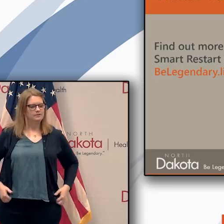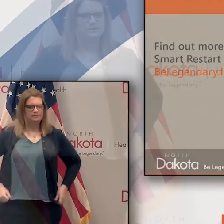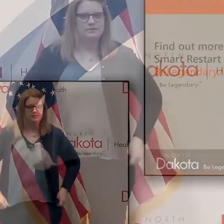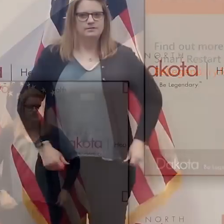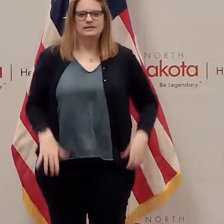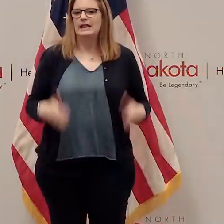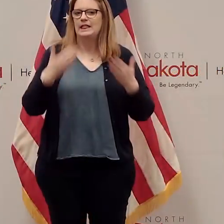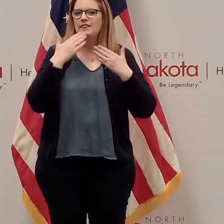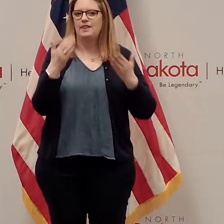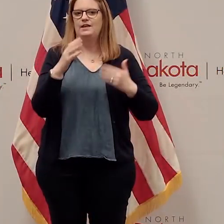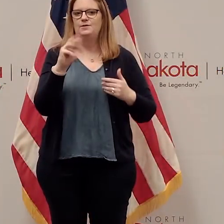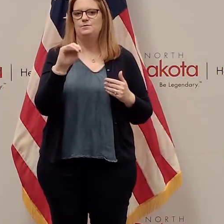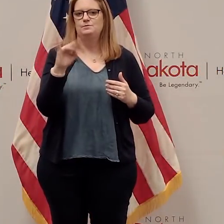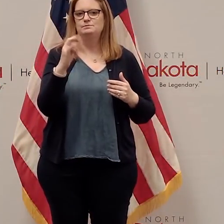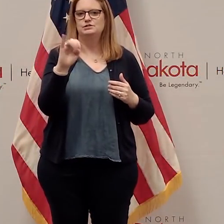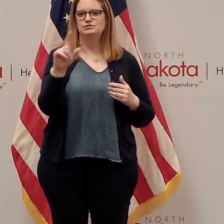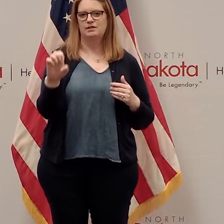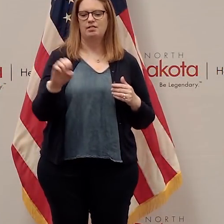Thank you, Michelle.